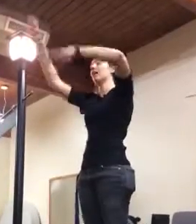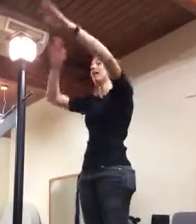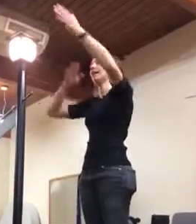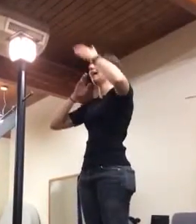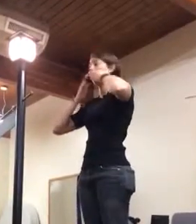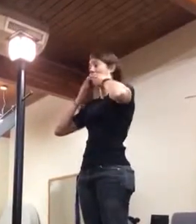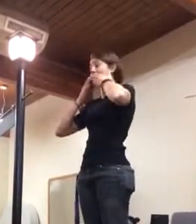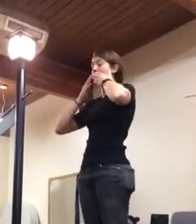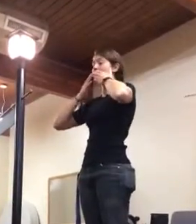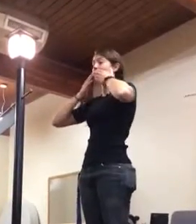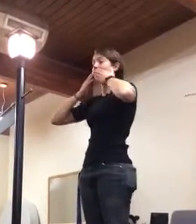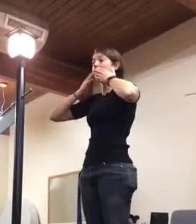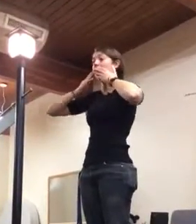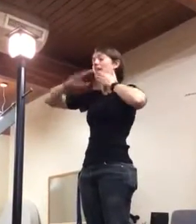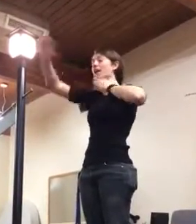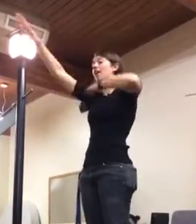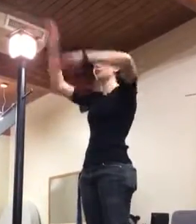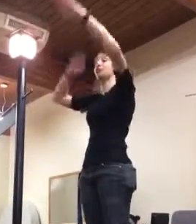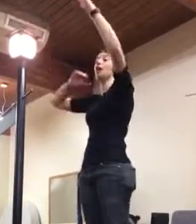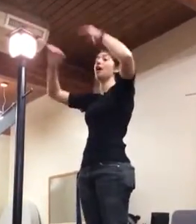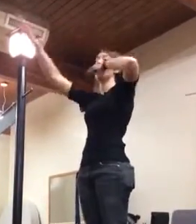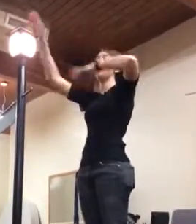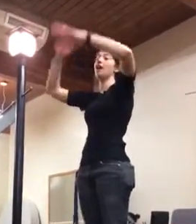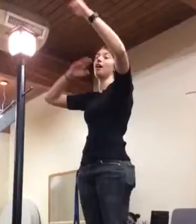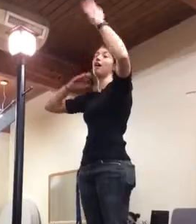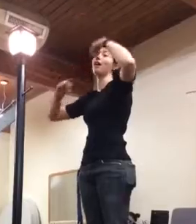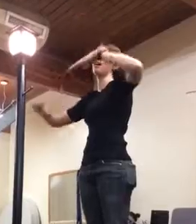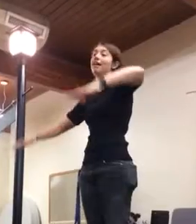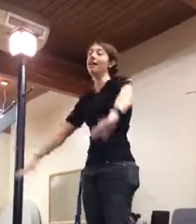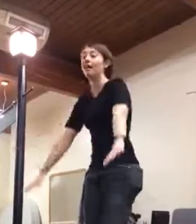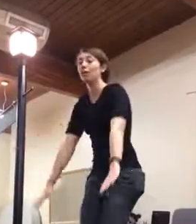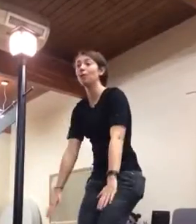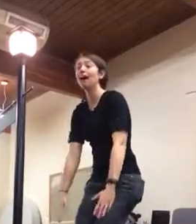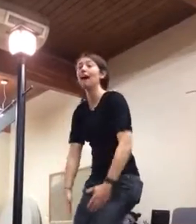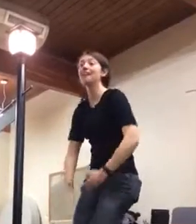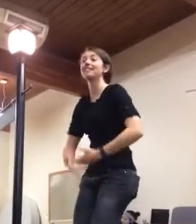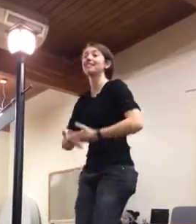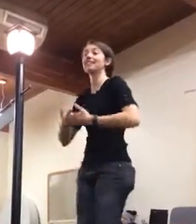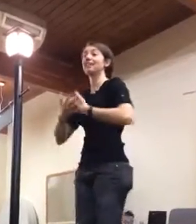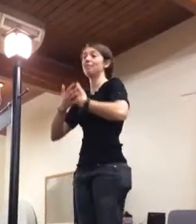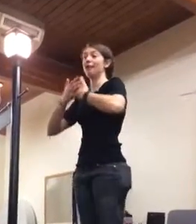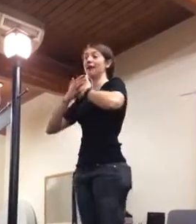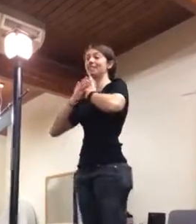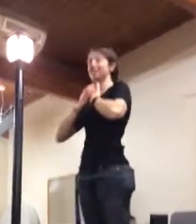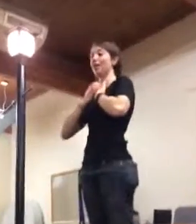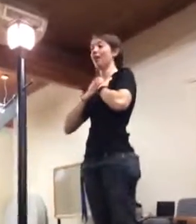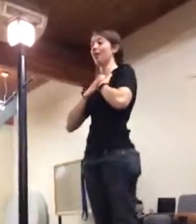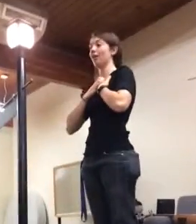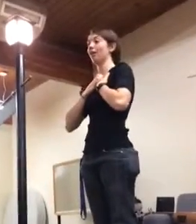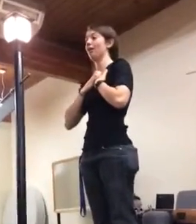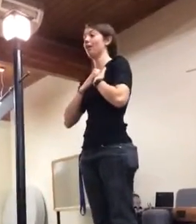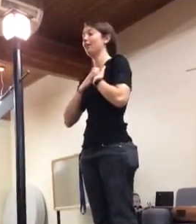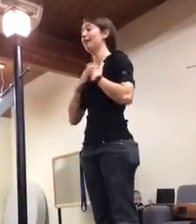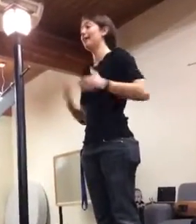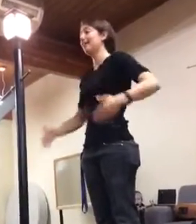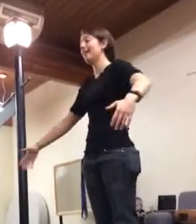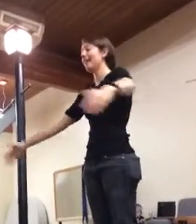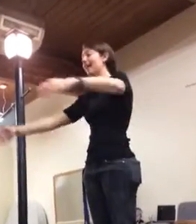Joy, unspeakable joy, rises in my soul,